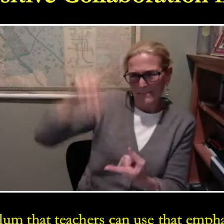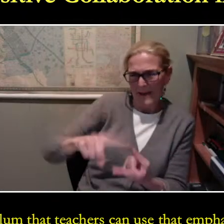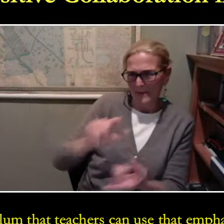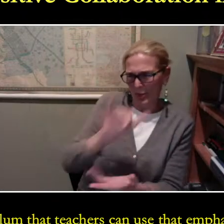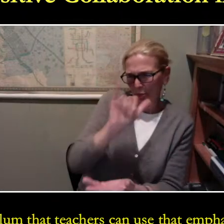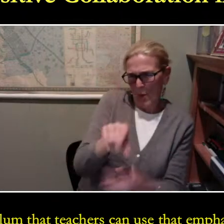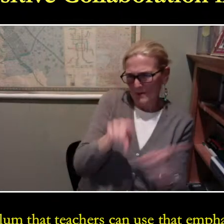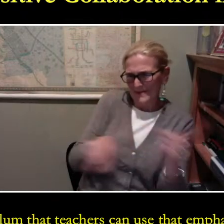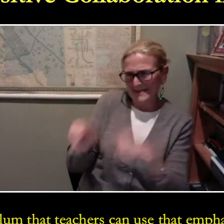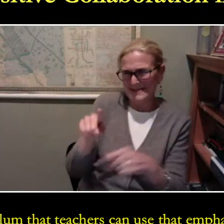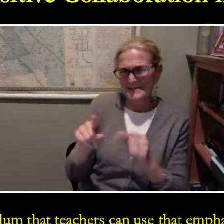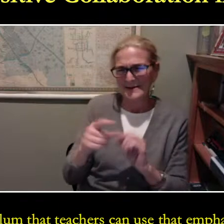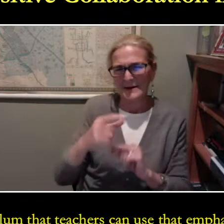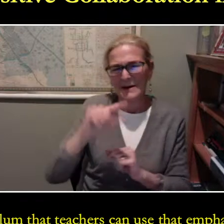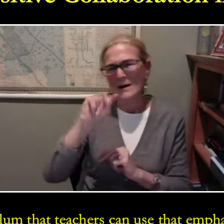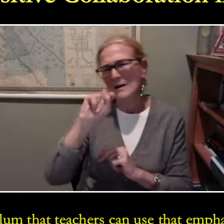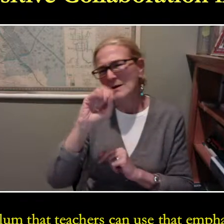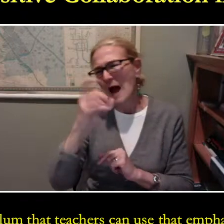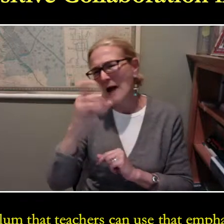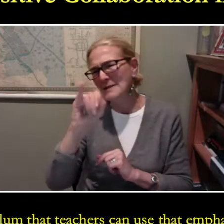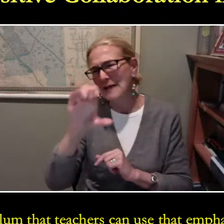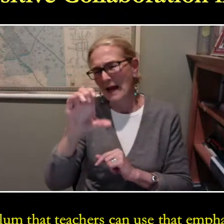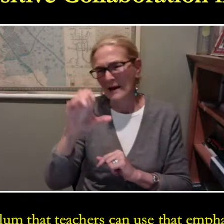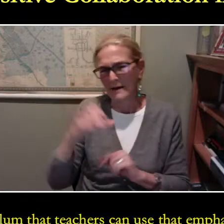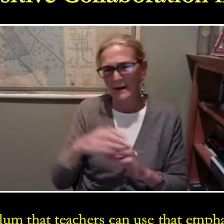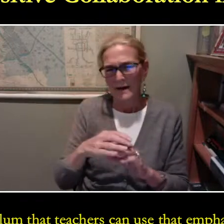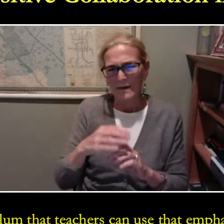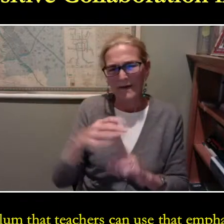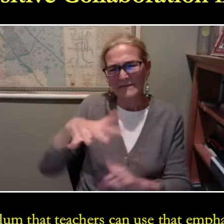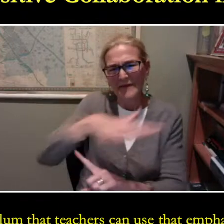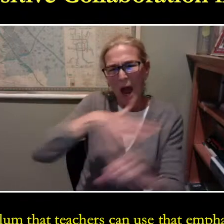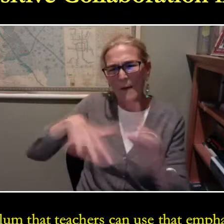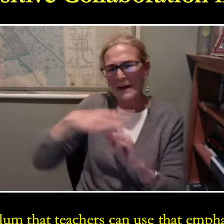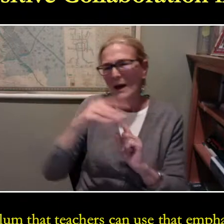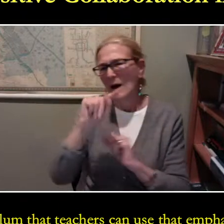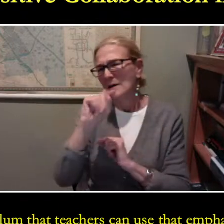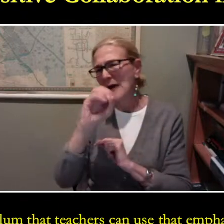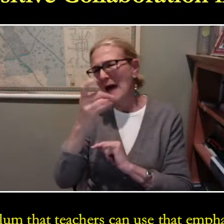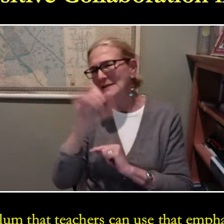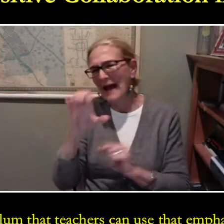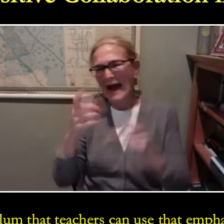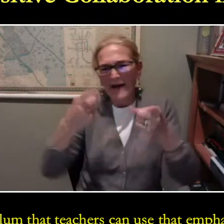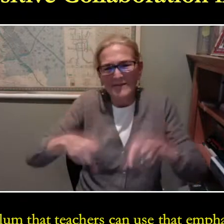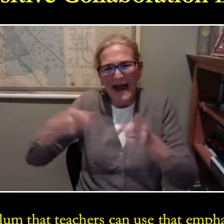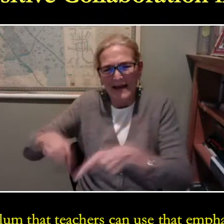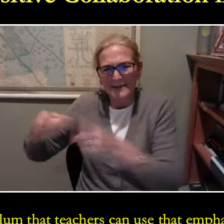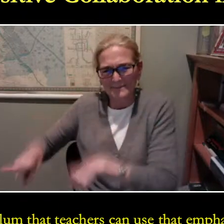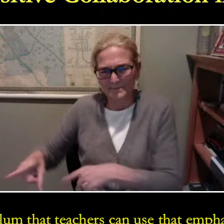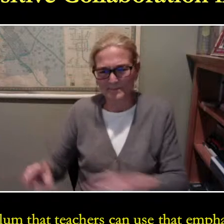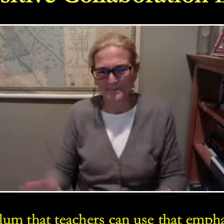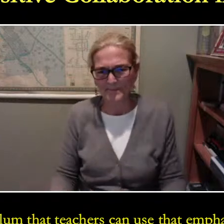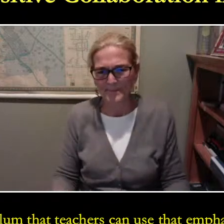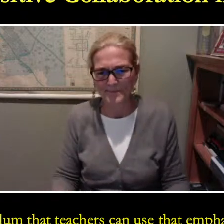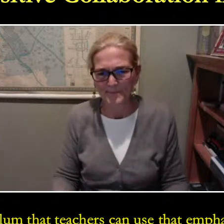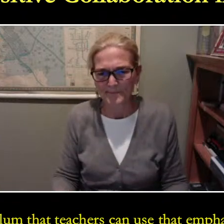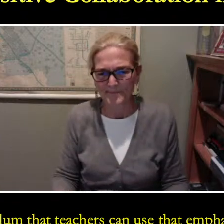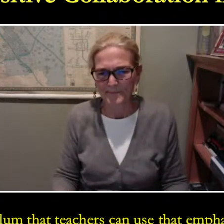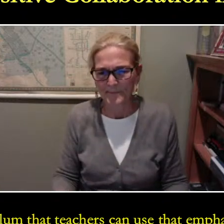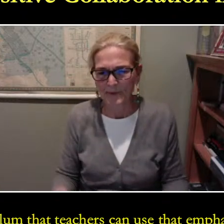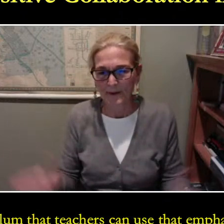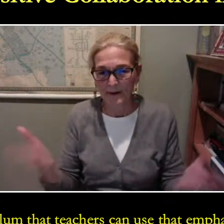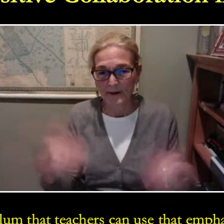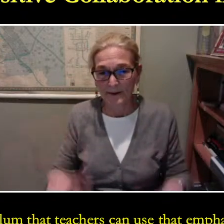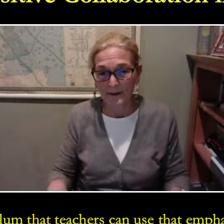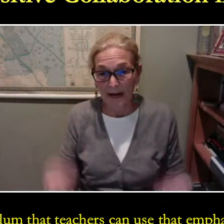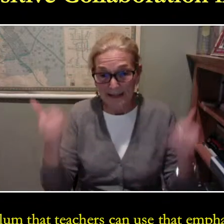wrong and excluded their children for so many years. So really trying to minimize those toxic environments